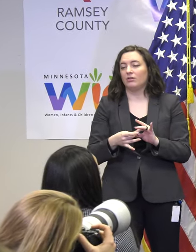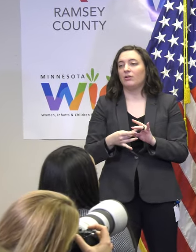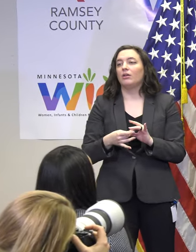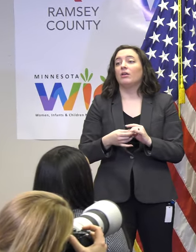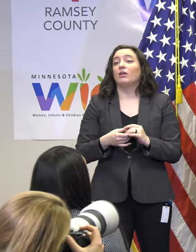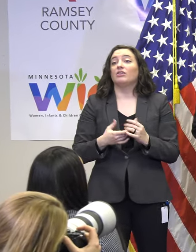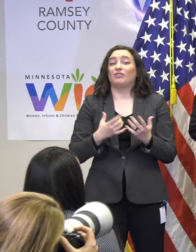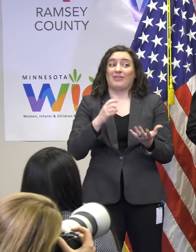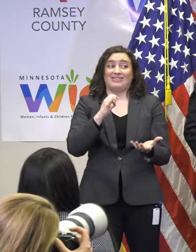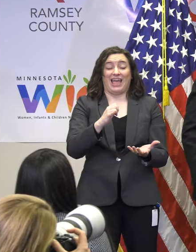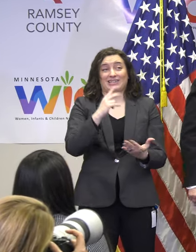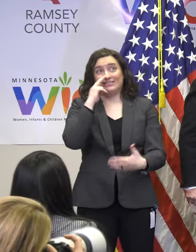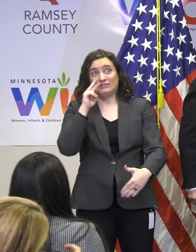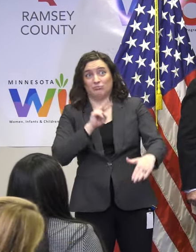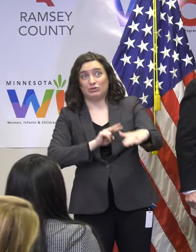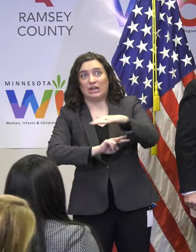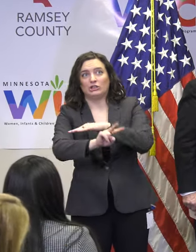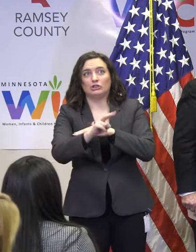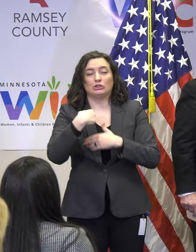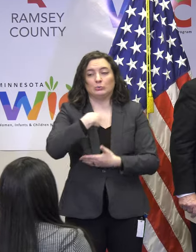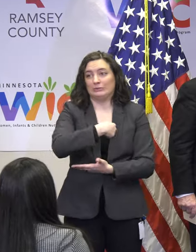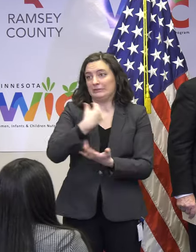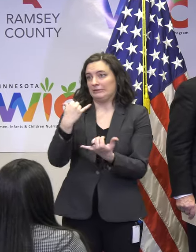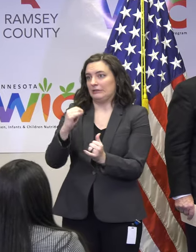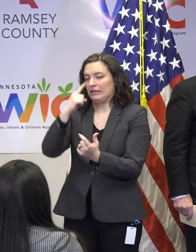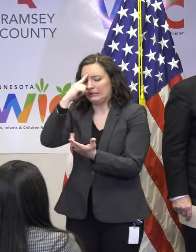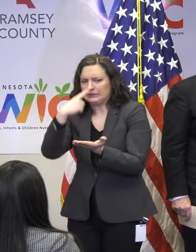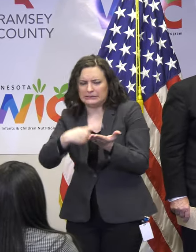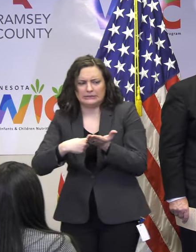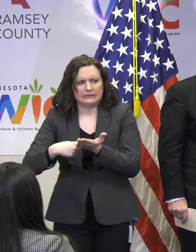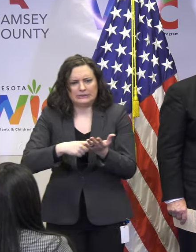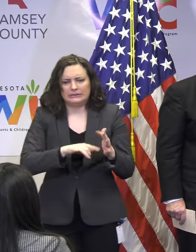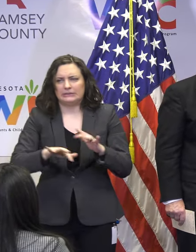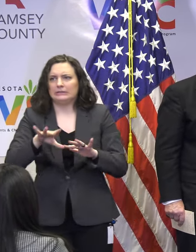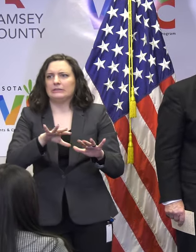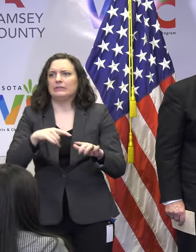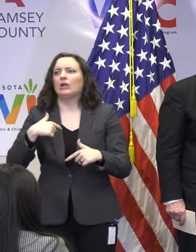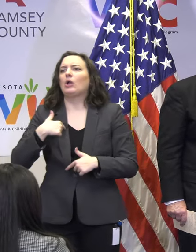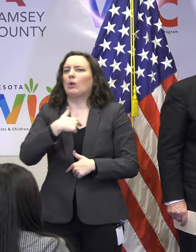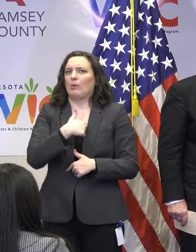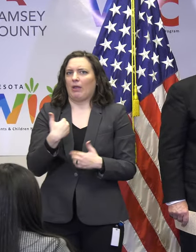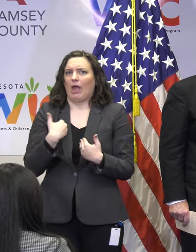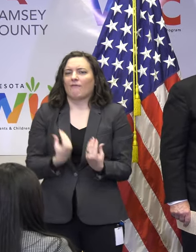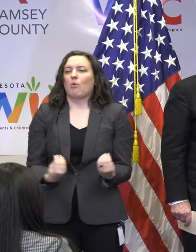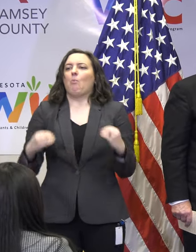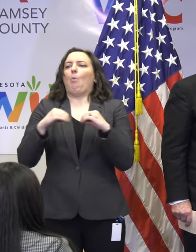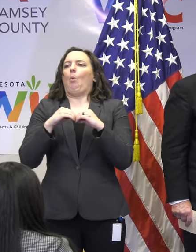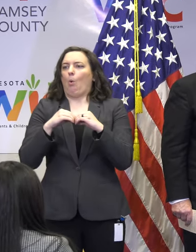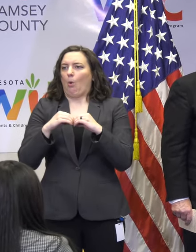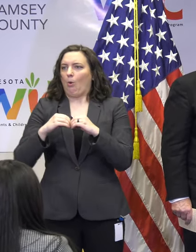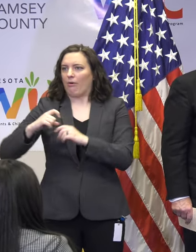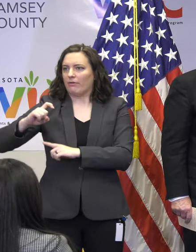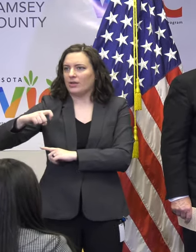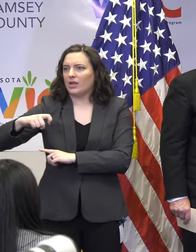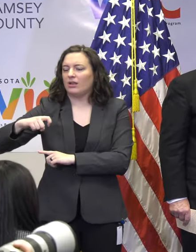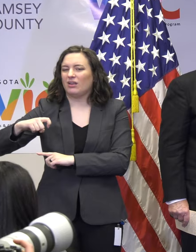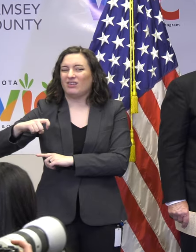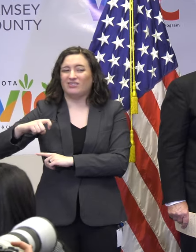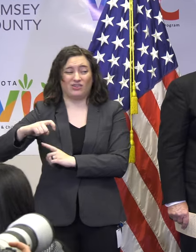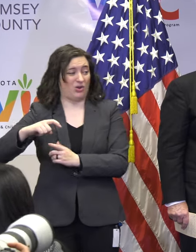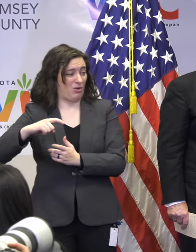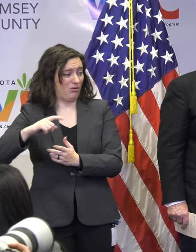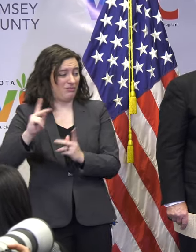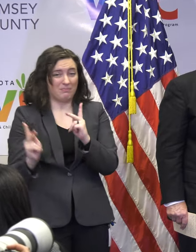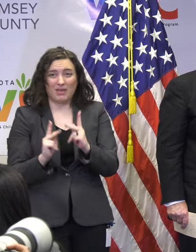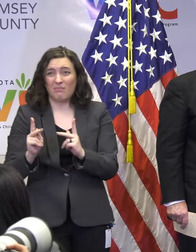for the team. What we're seeing is an increasing need as people are challenged continuously